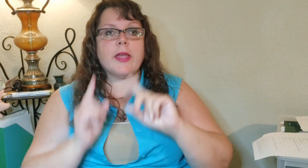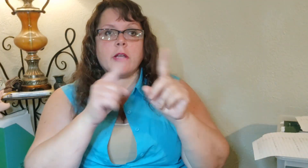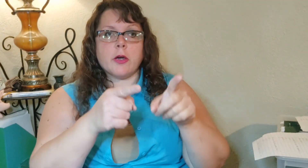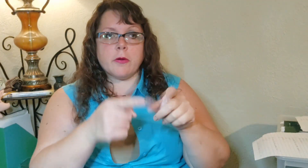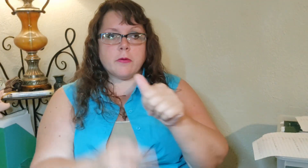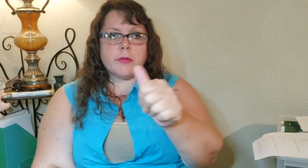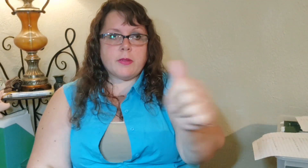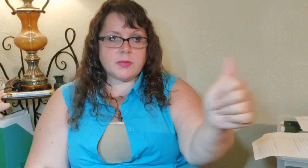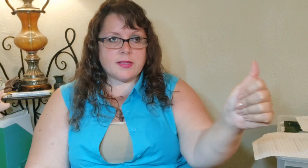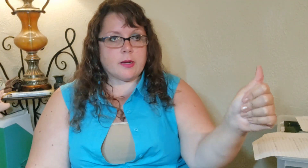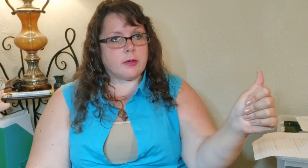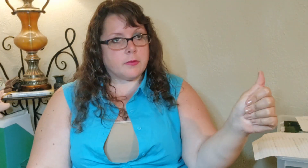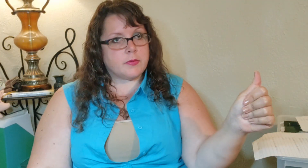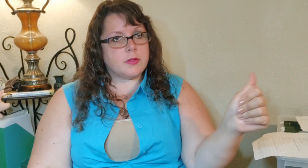They go themselves.